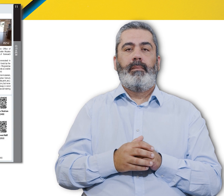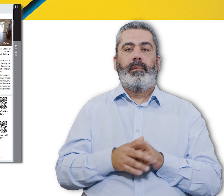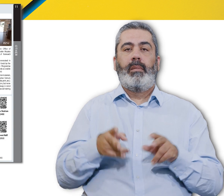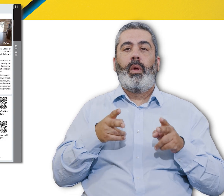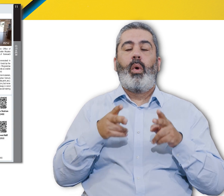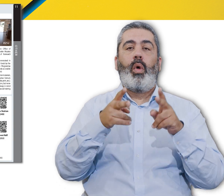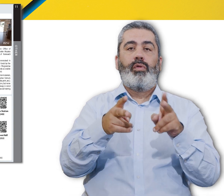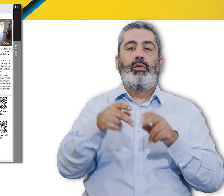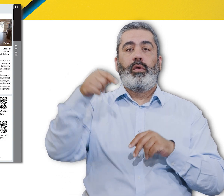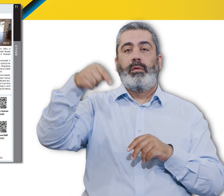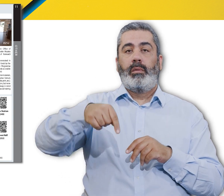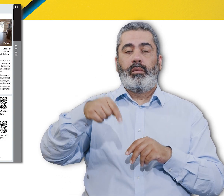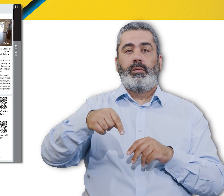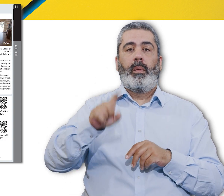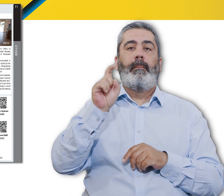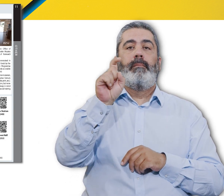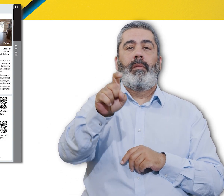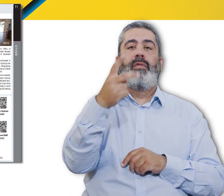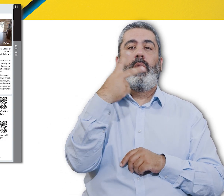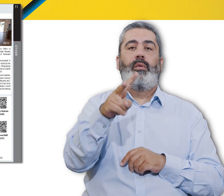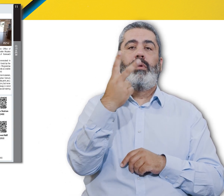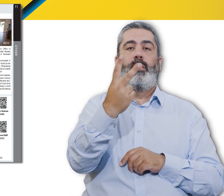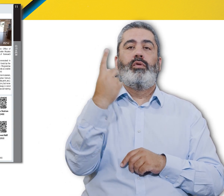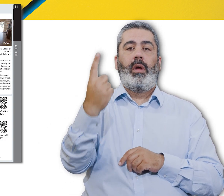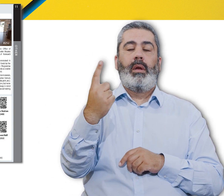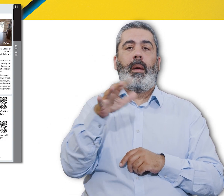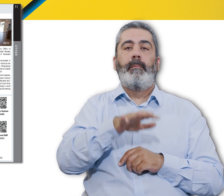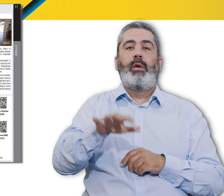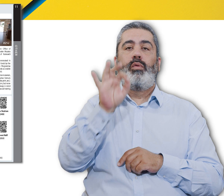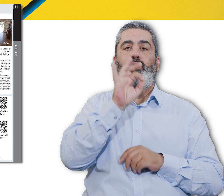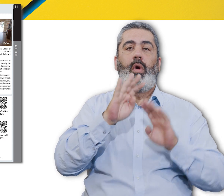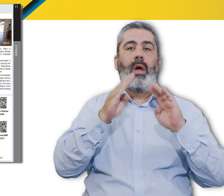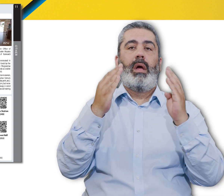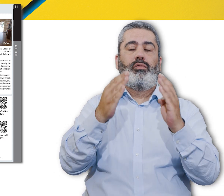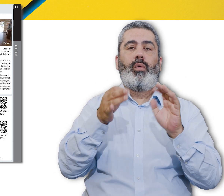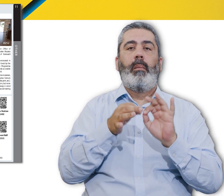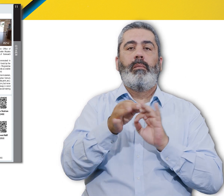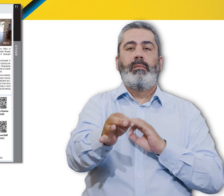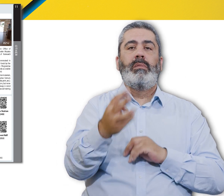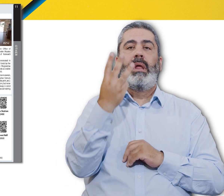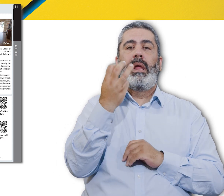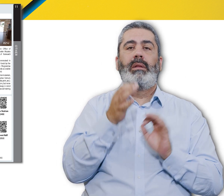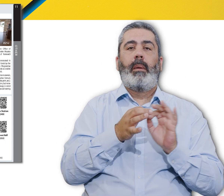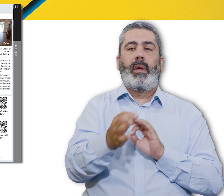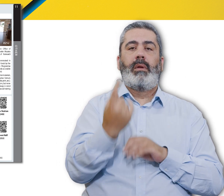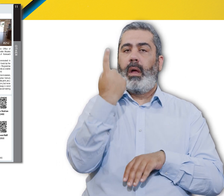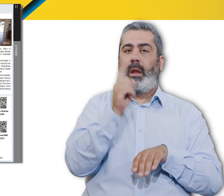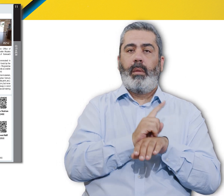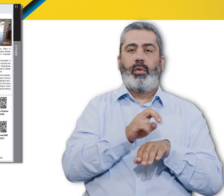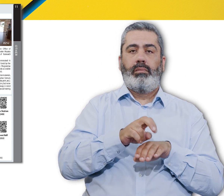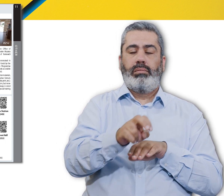Toma SHQIONA Street number 221, area, Castle, length, 30 m, 1